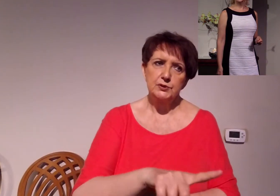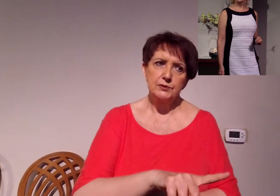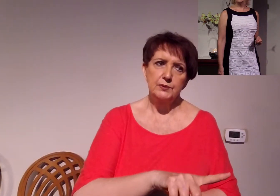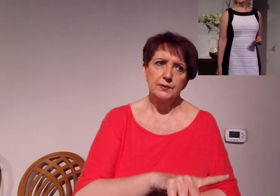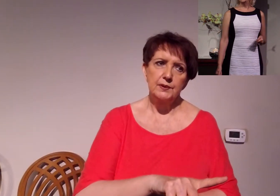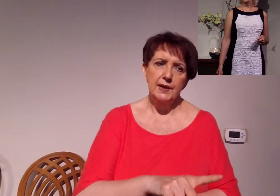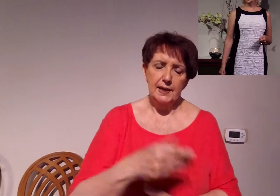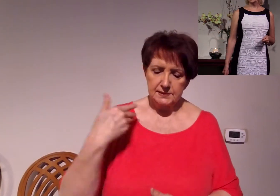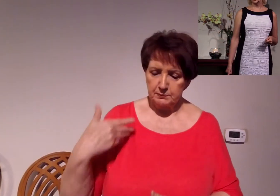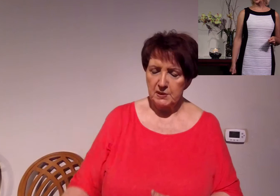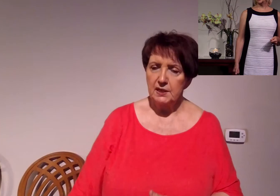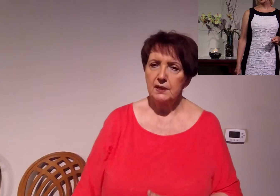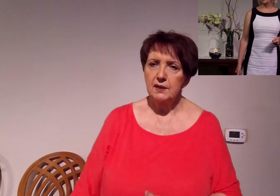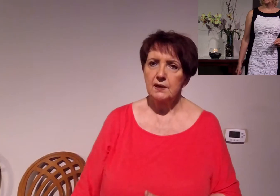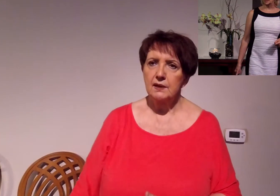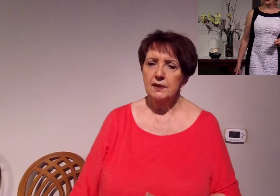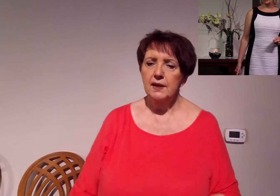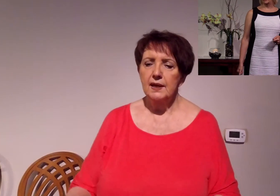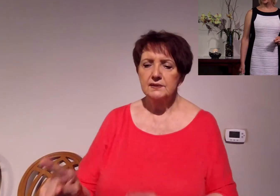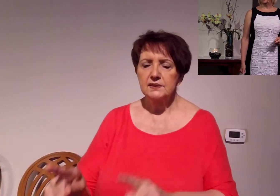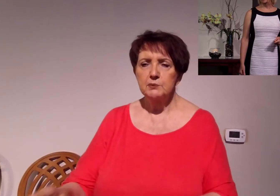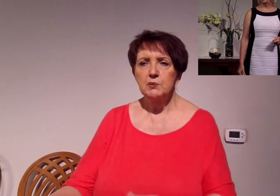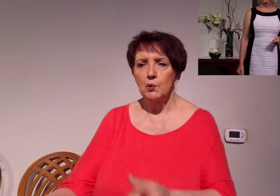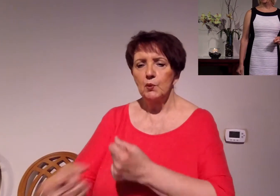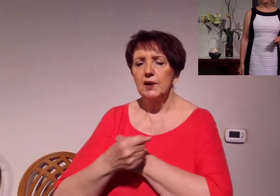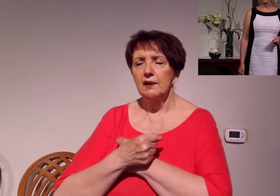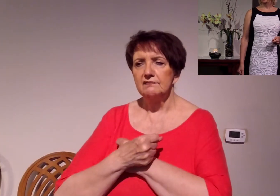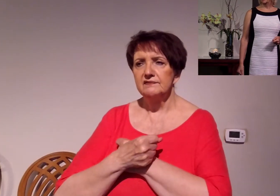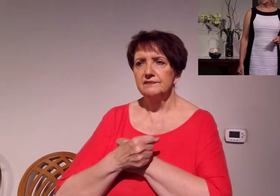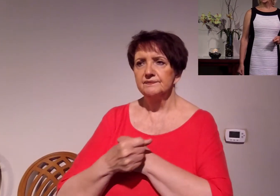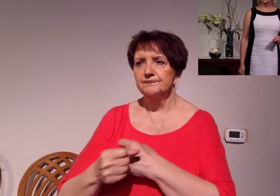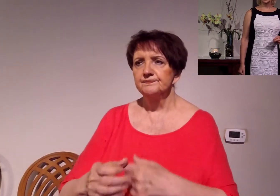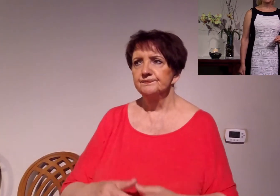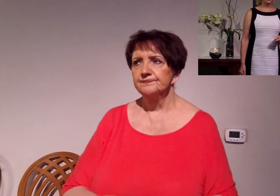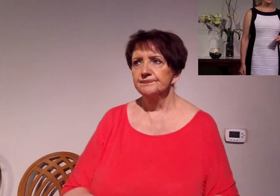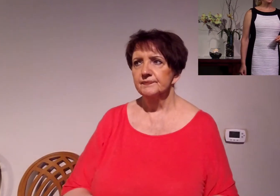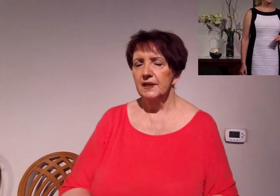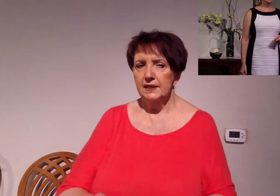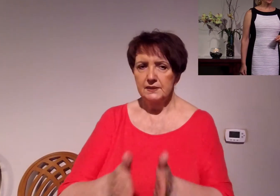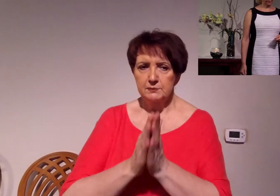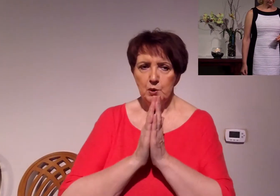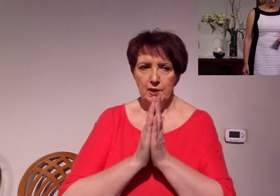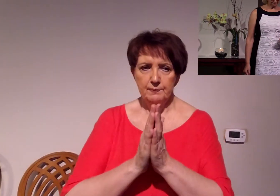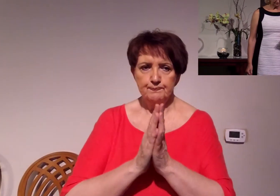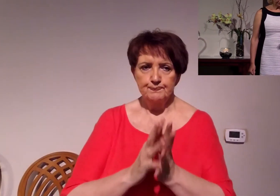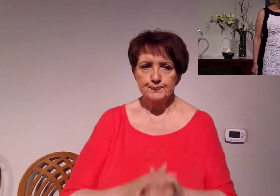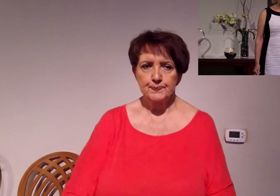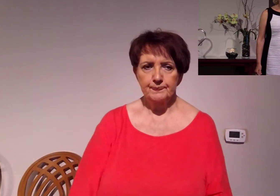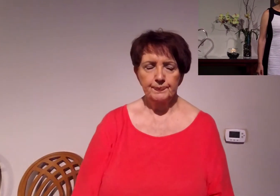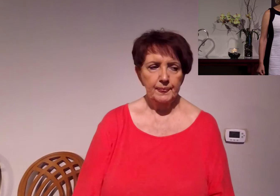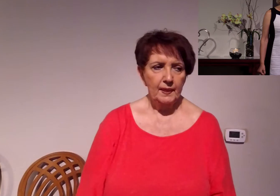as me, as those people that we love. Let us pray.